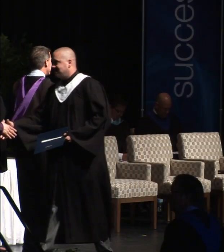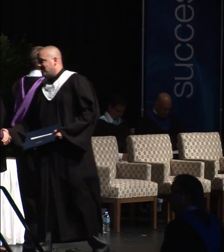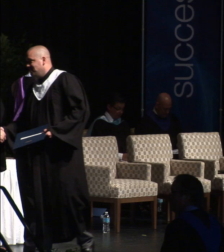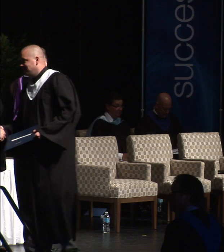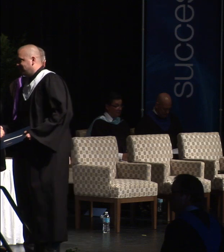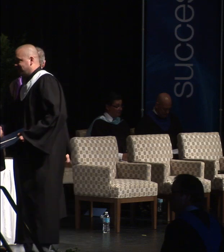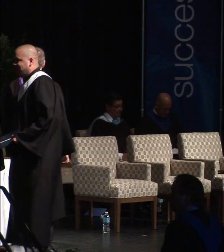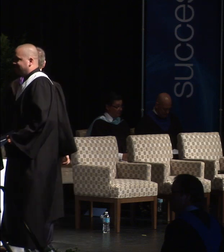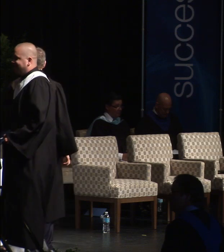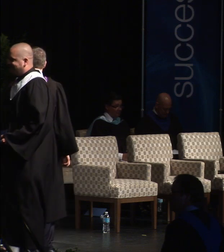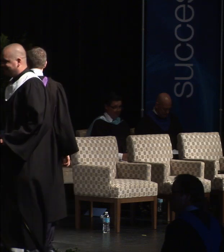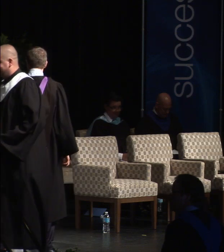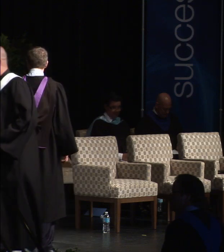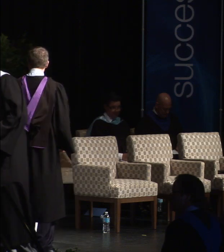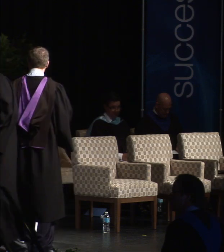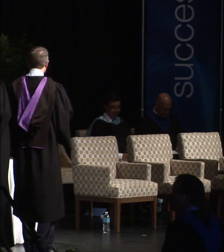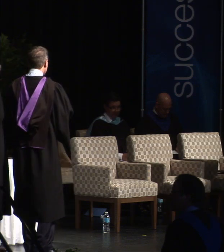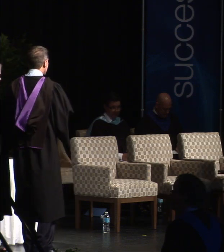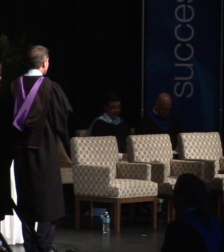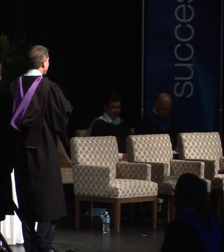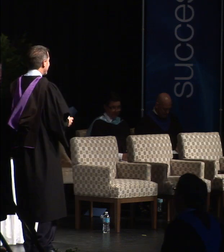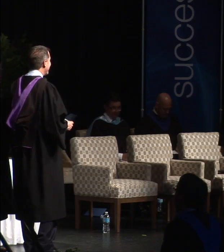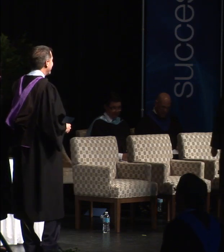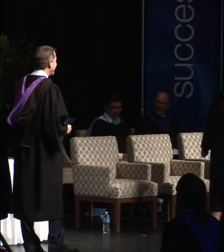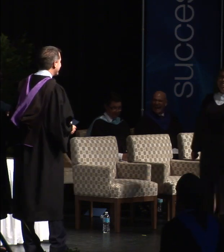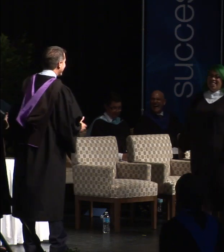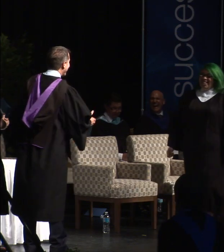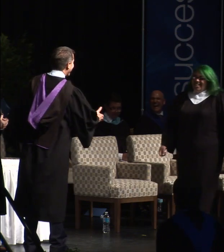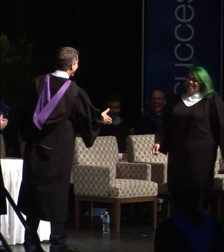Delisa Lynn Clayton.